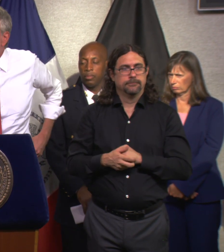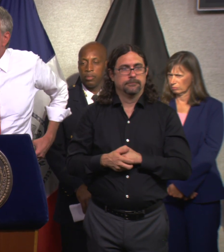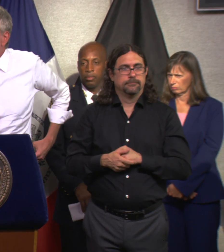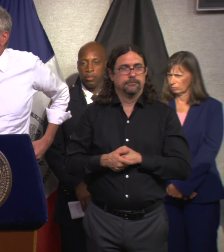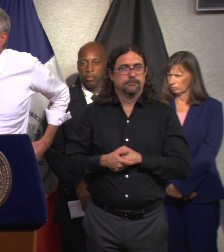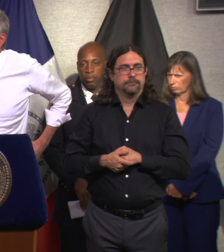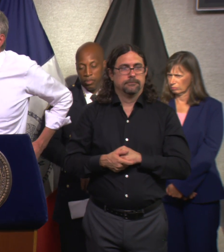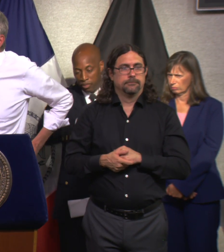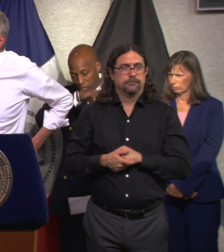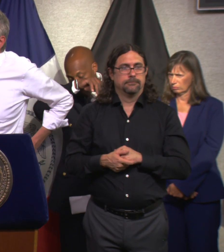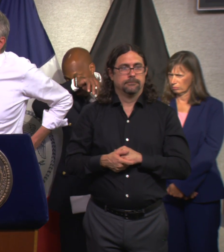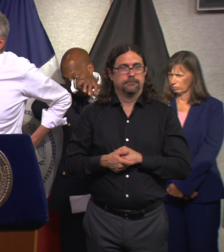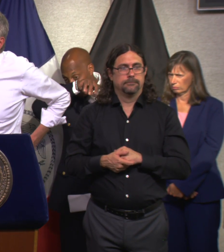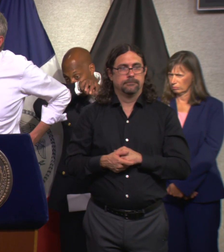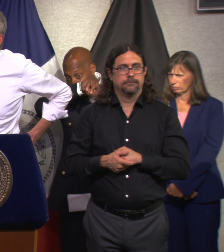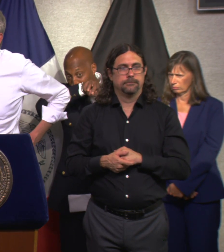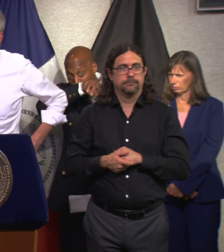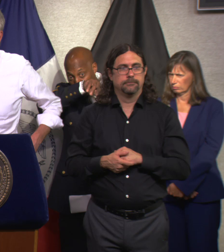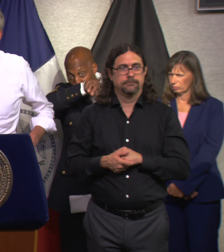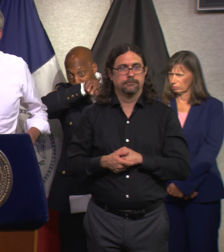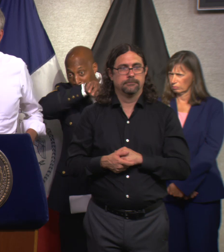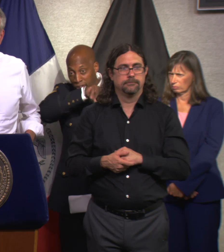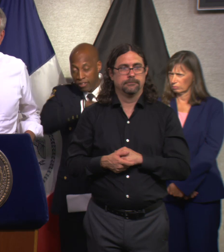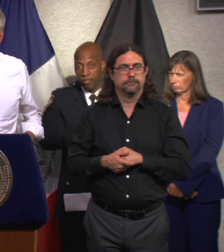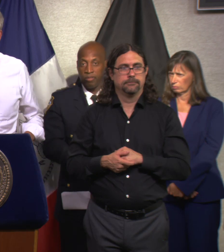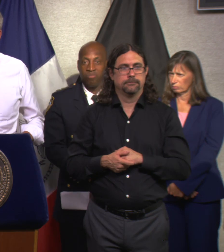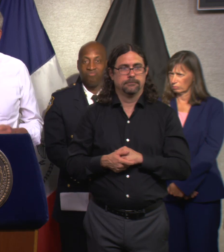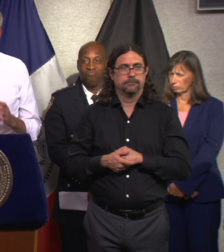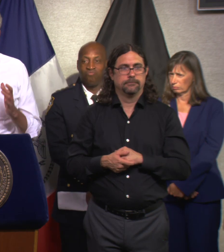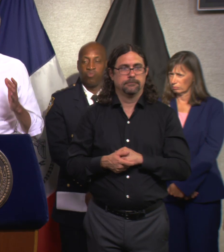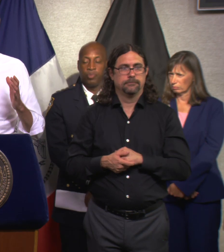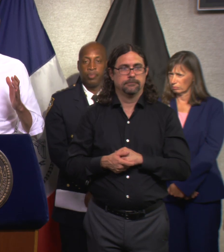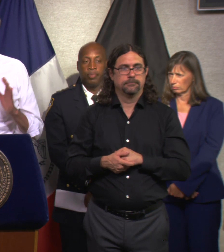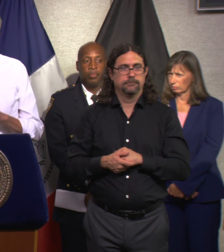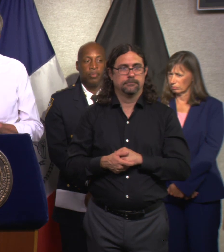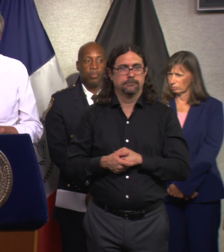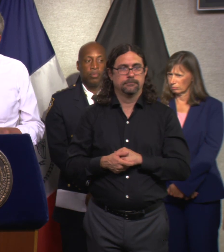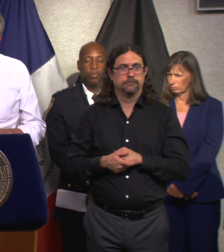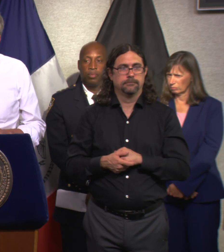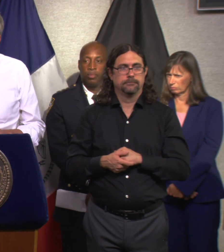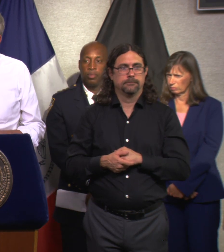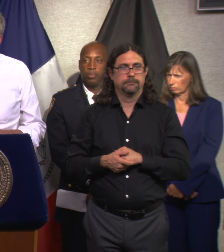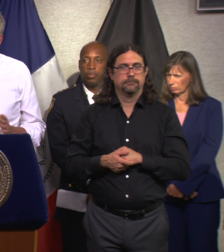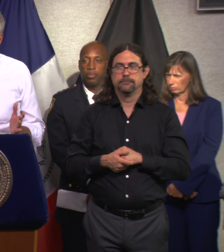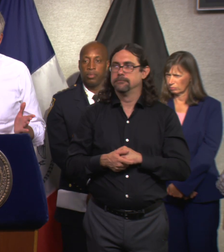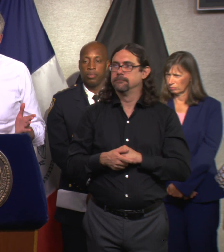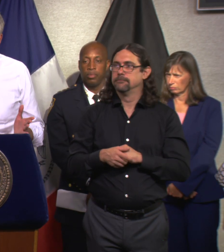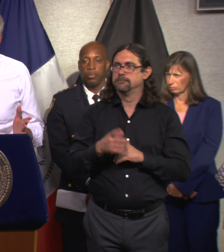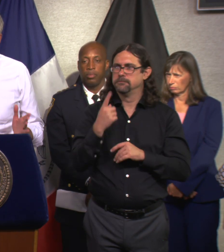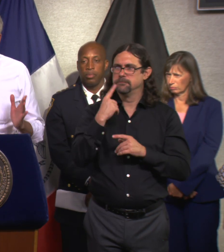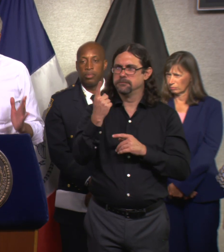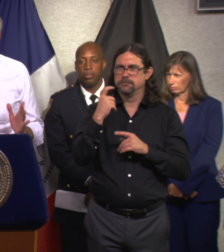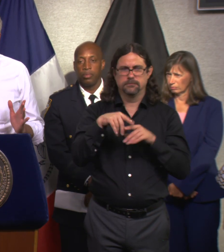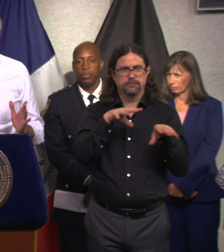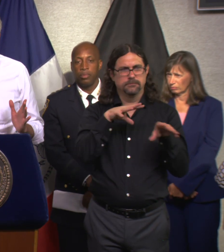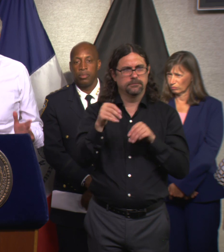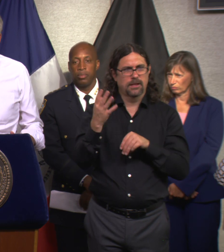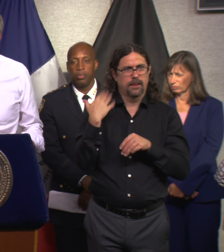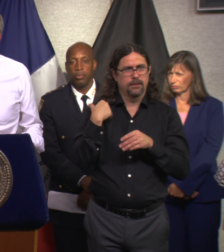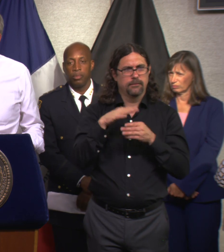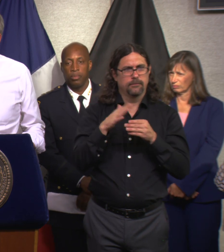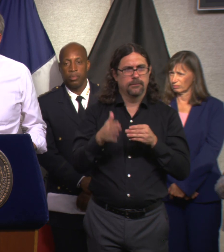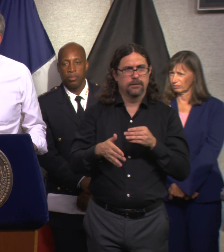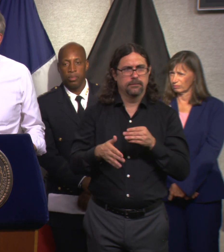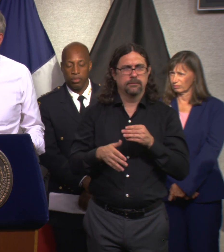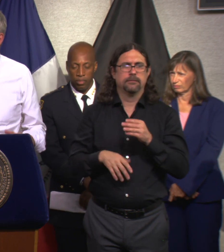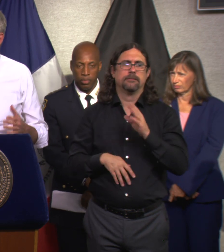there had not been a blackout the previous weekend? Again, it's really clear, and this is. But let me try and give you super